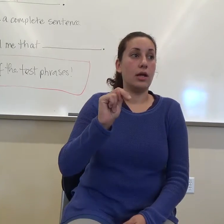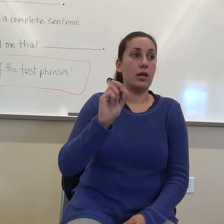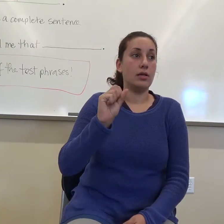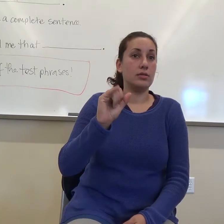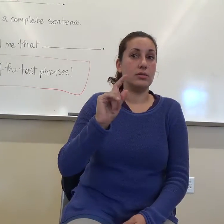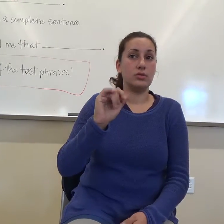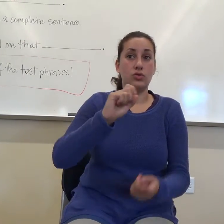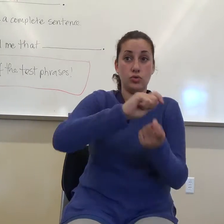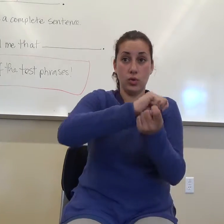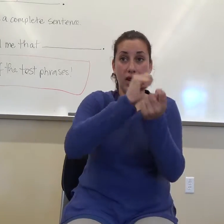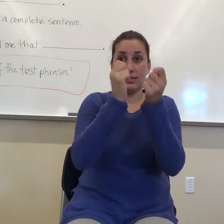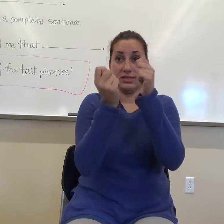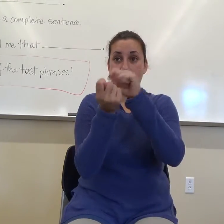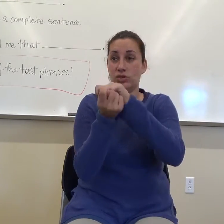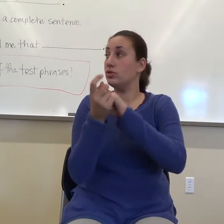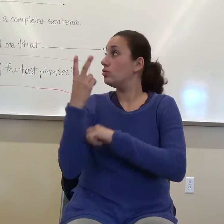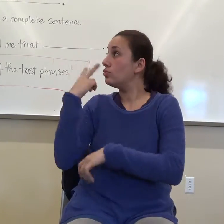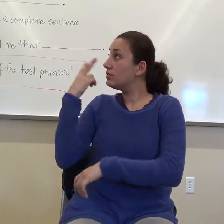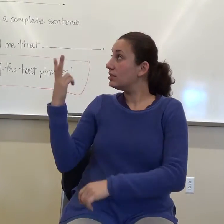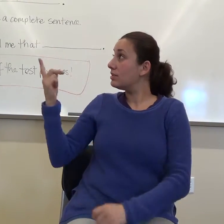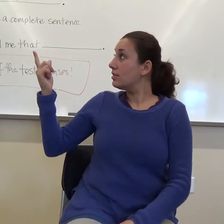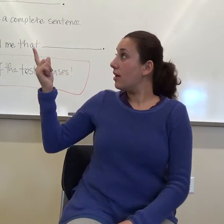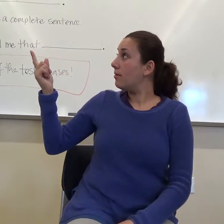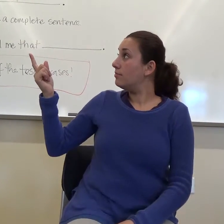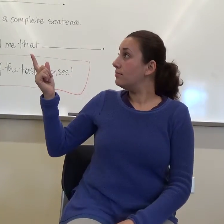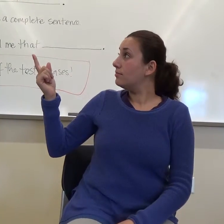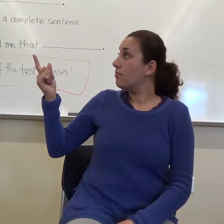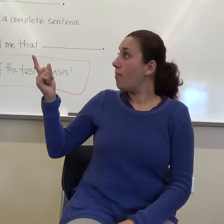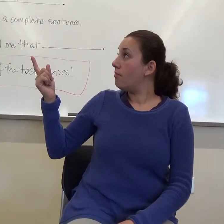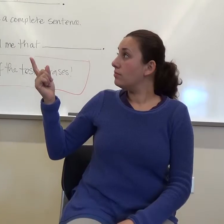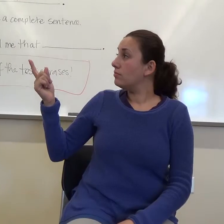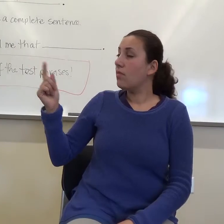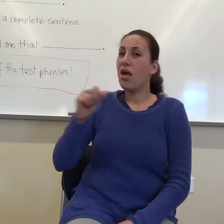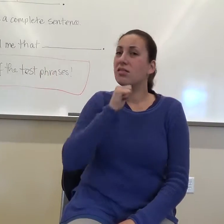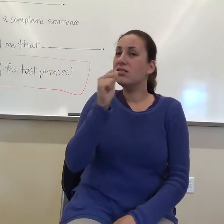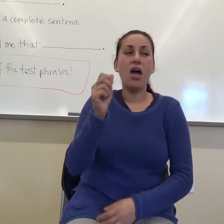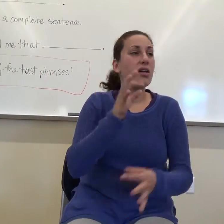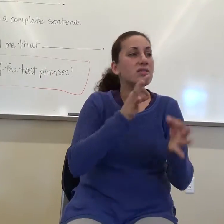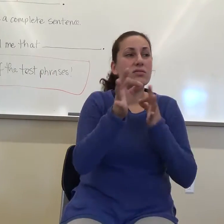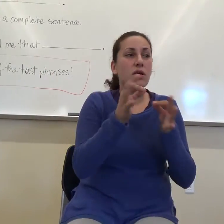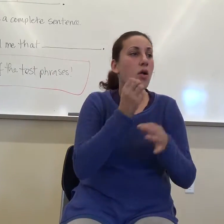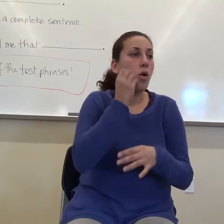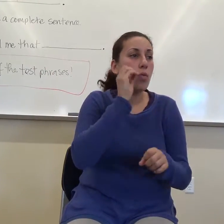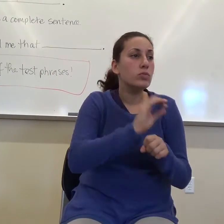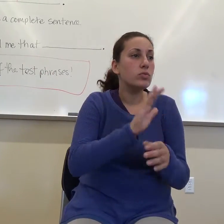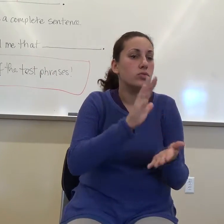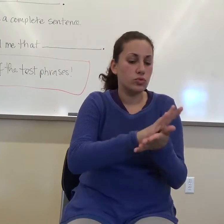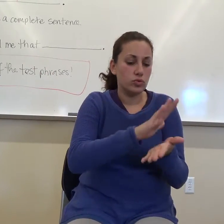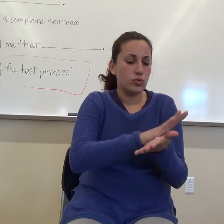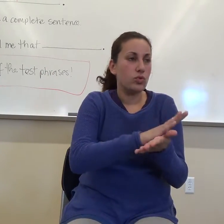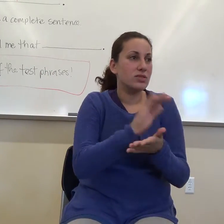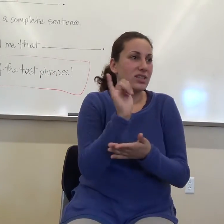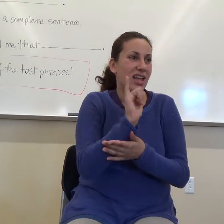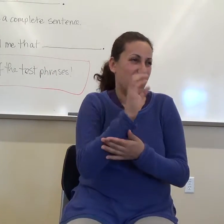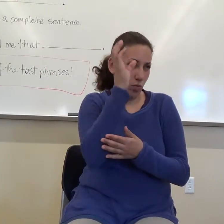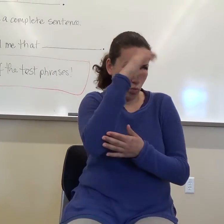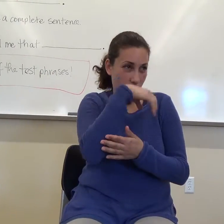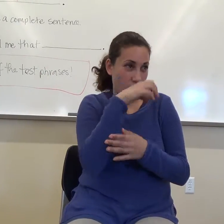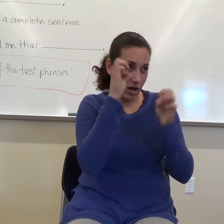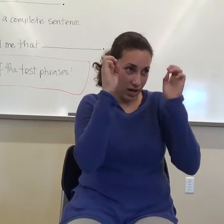for here, we see that it's not gonna talk about homeschooling as an odd educational